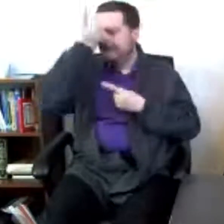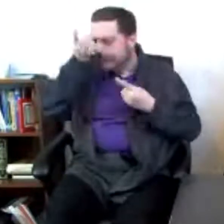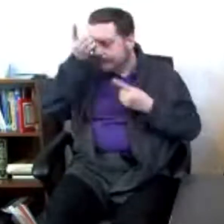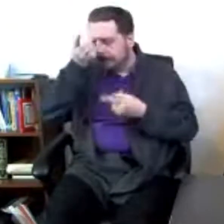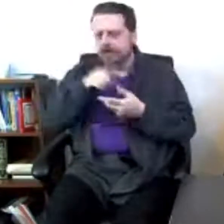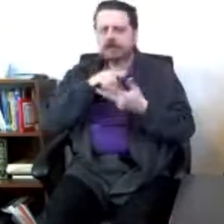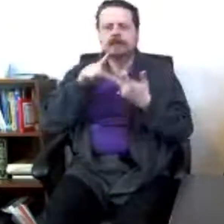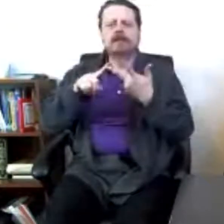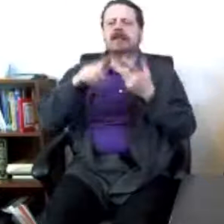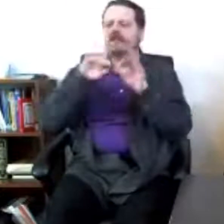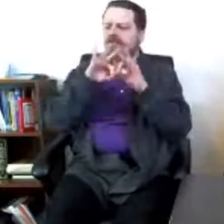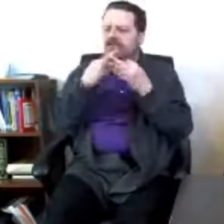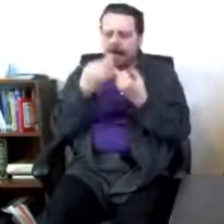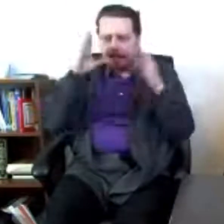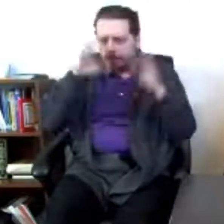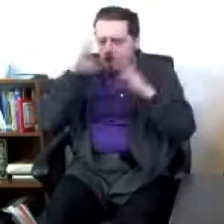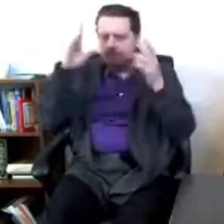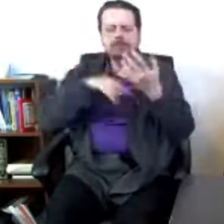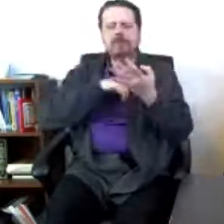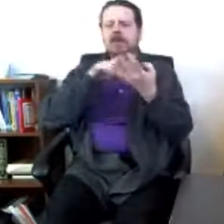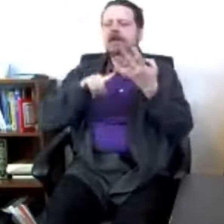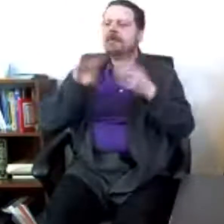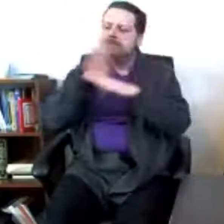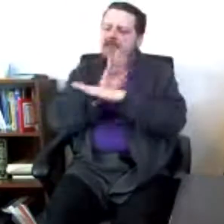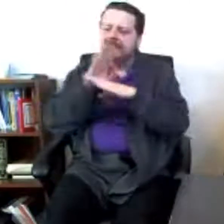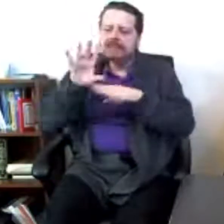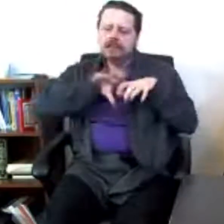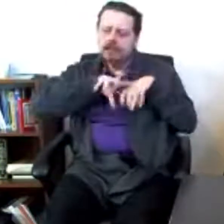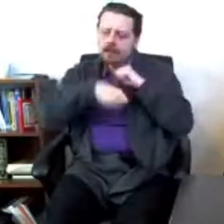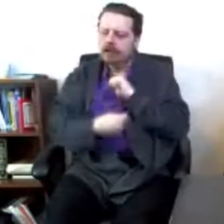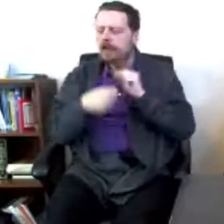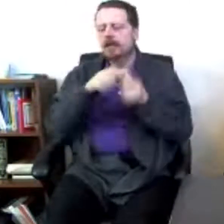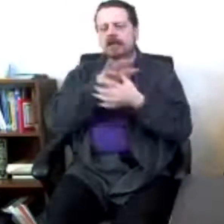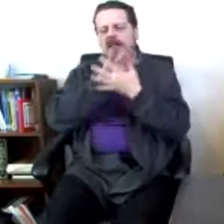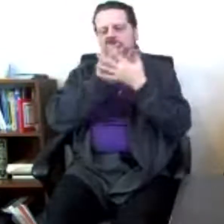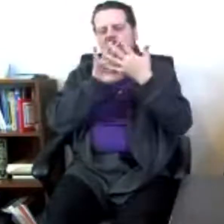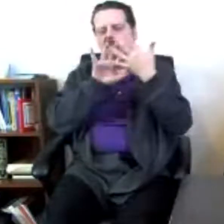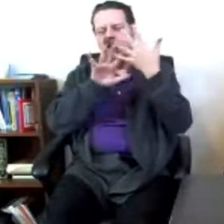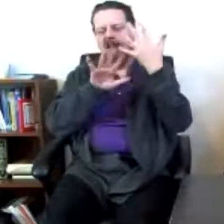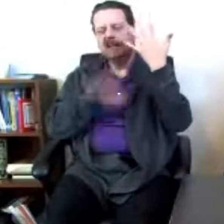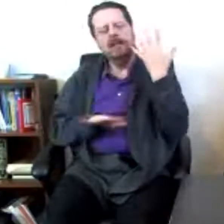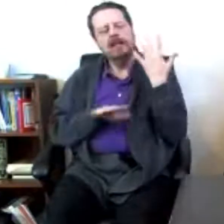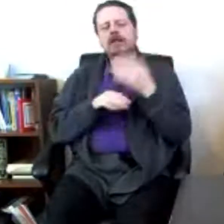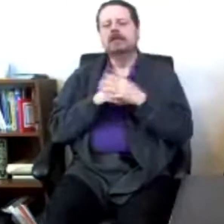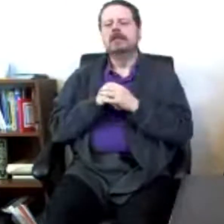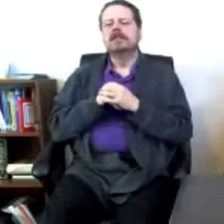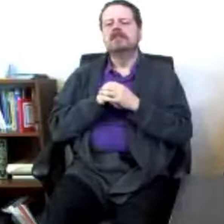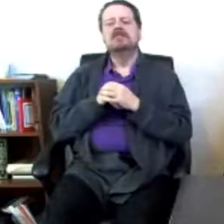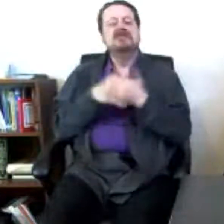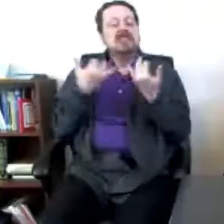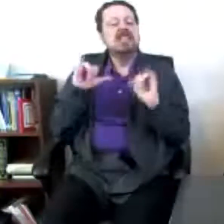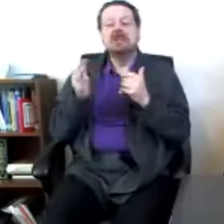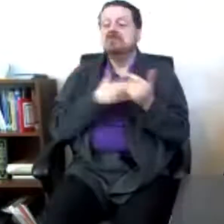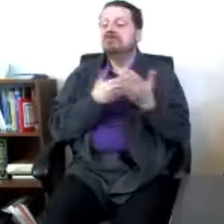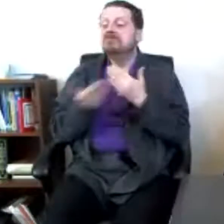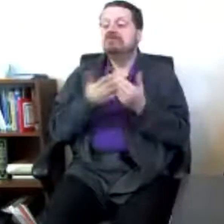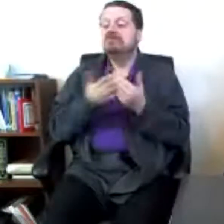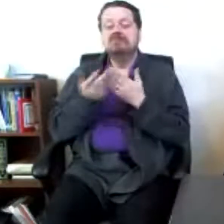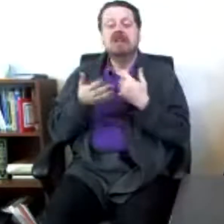or family trouble or business trouble or anything else. Despite that, some